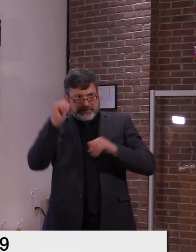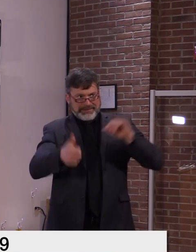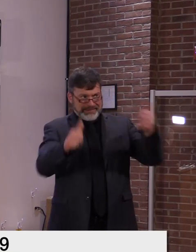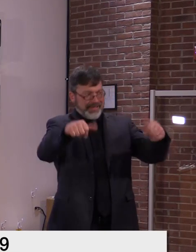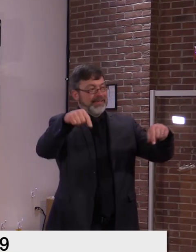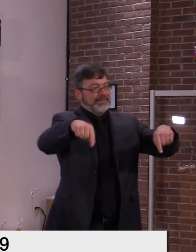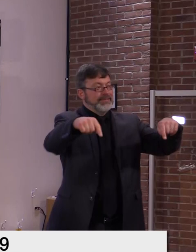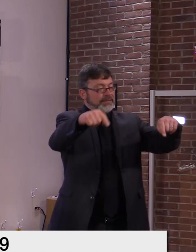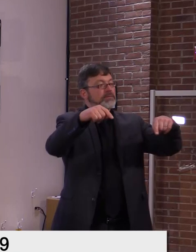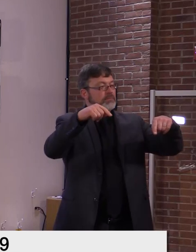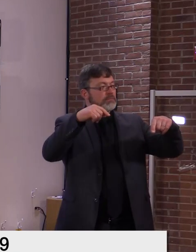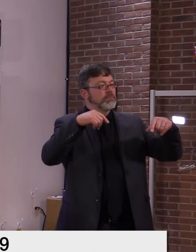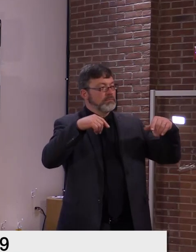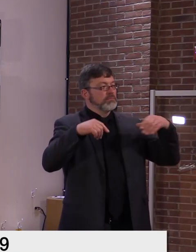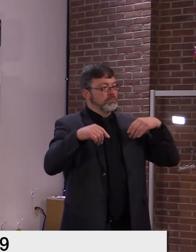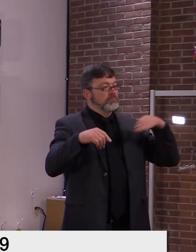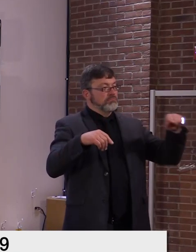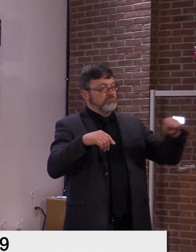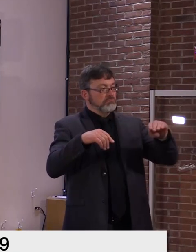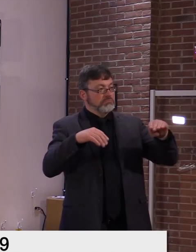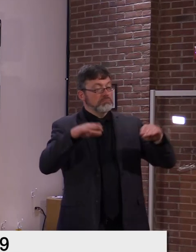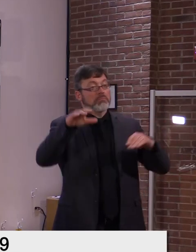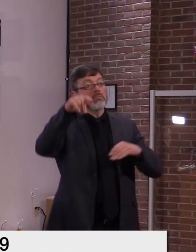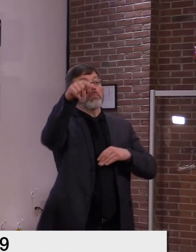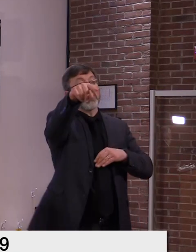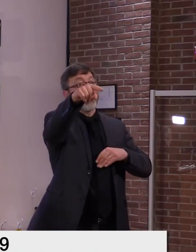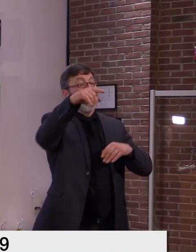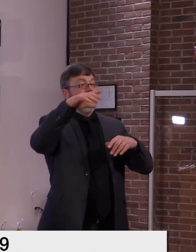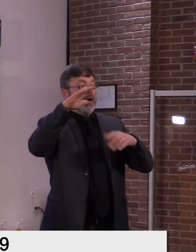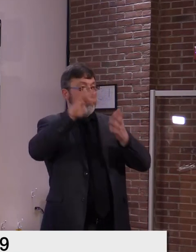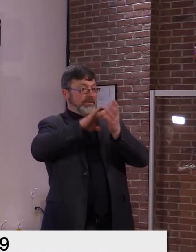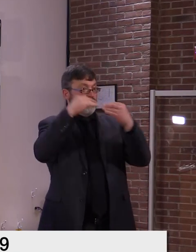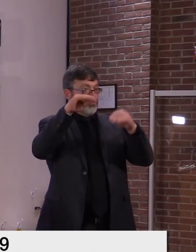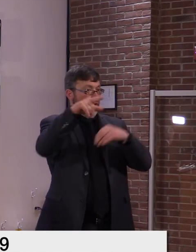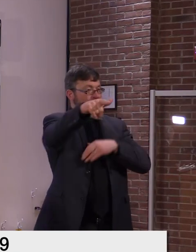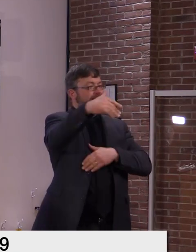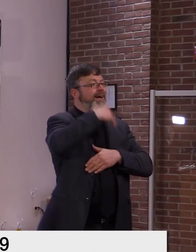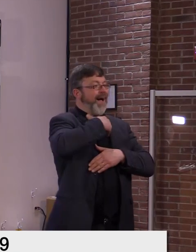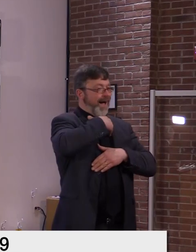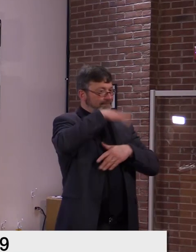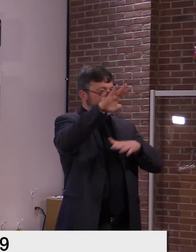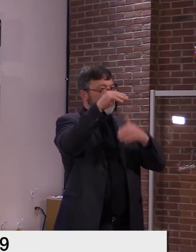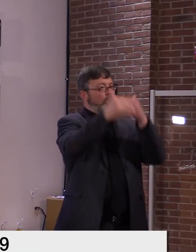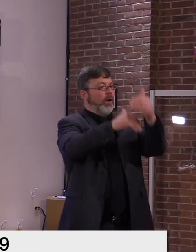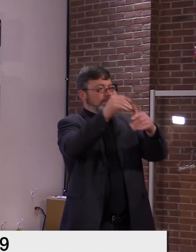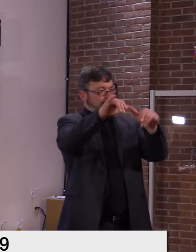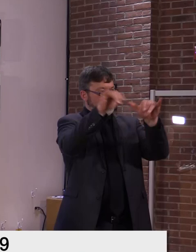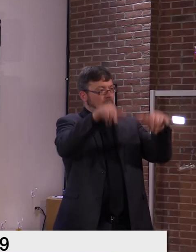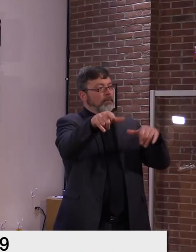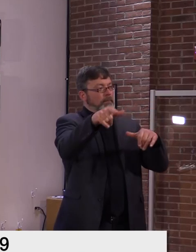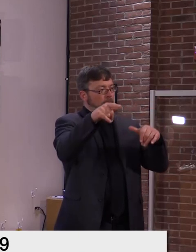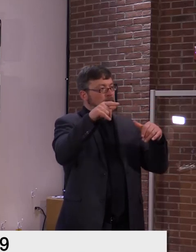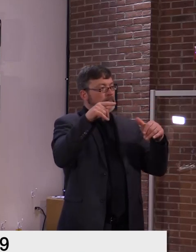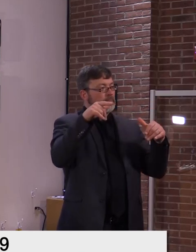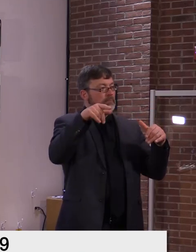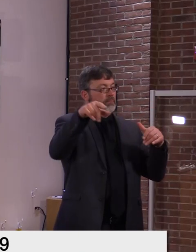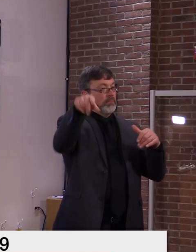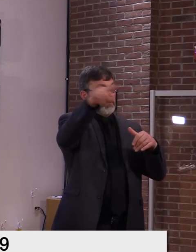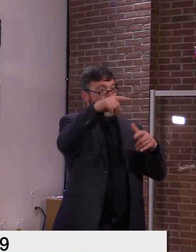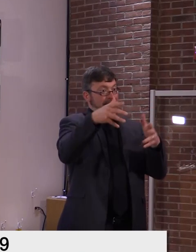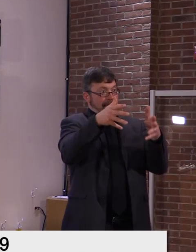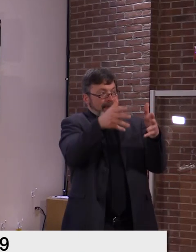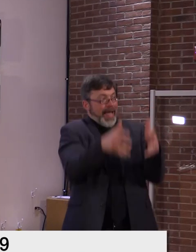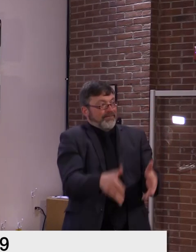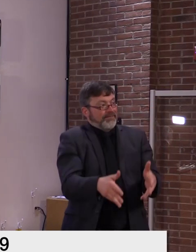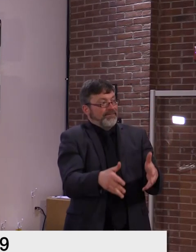terms of the protocol that you use in terms of those at the end of the day, those